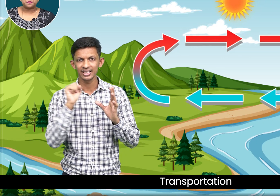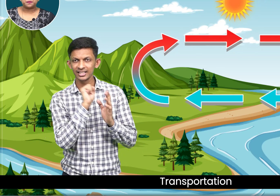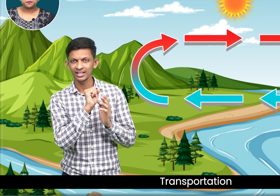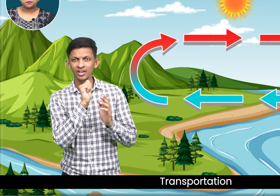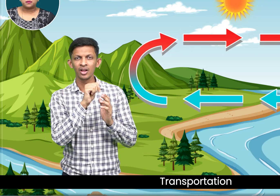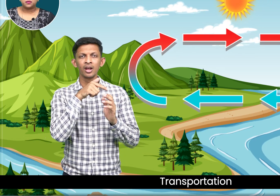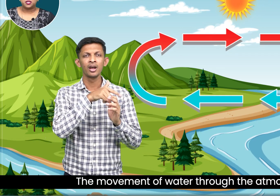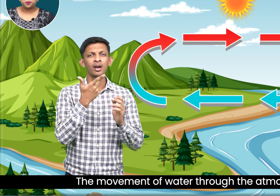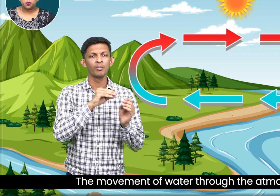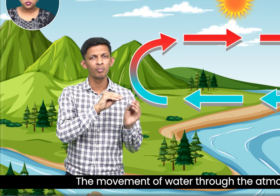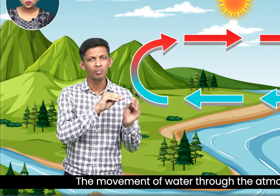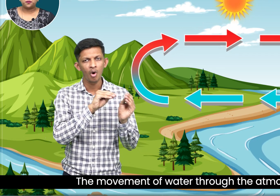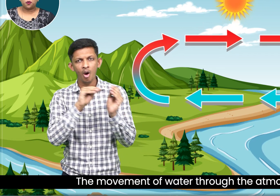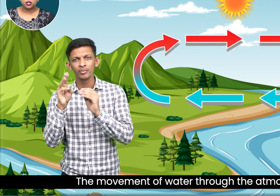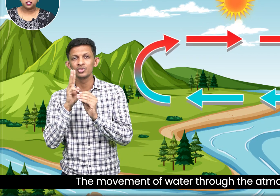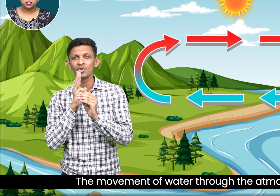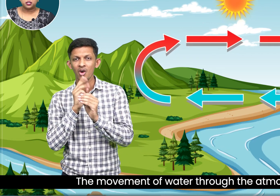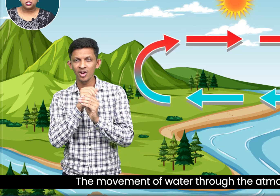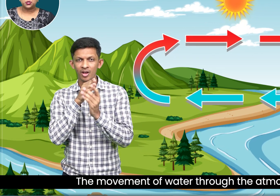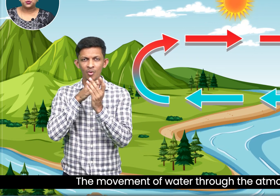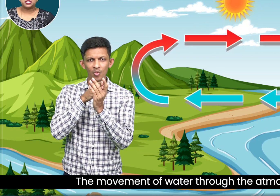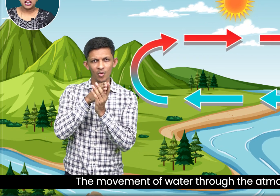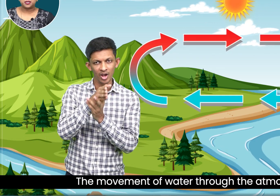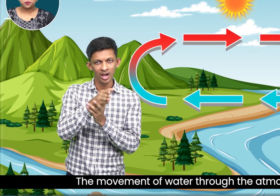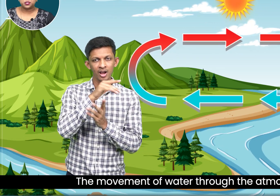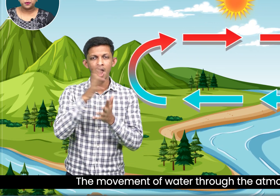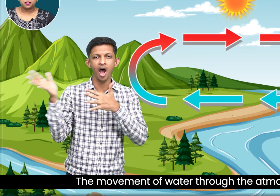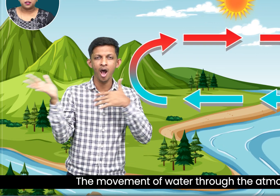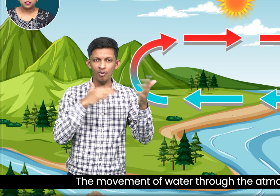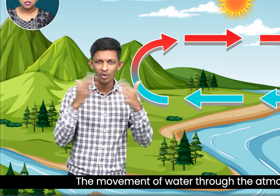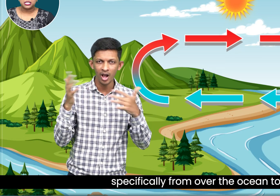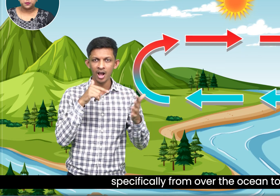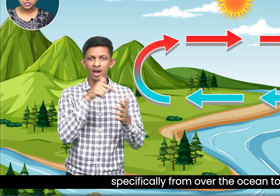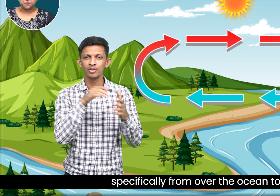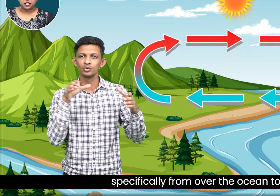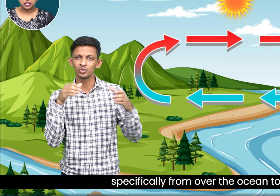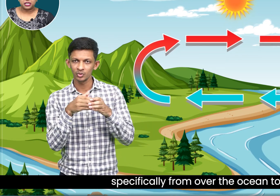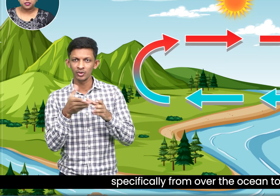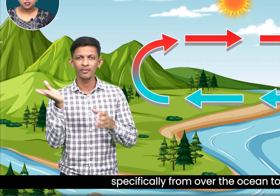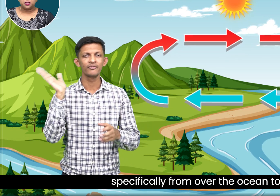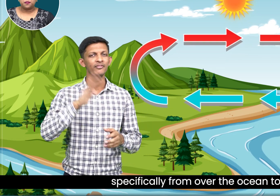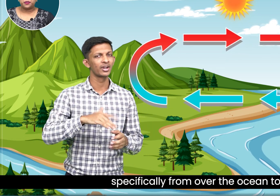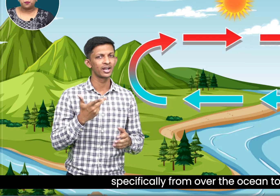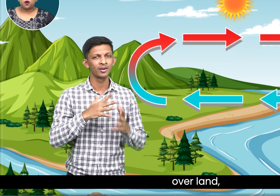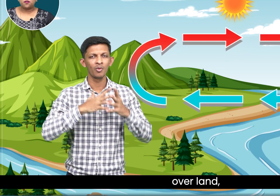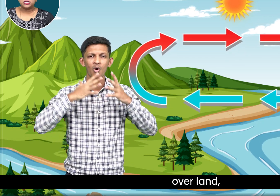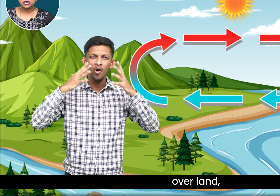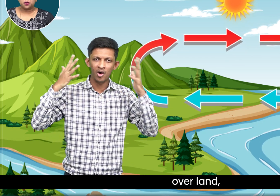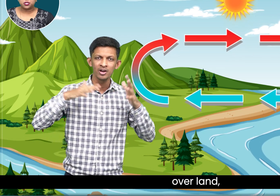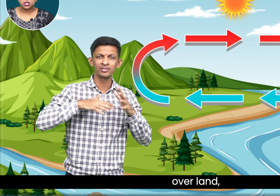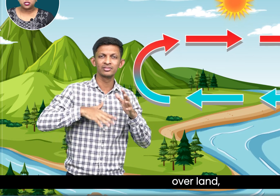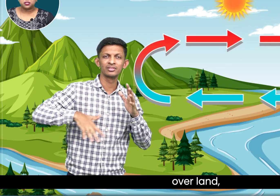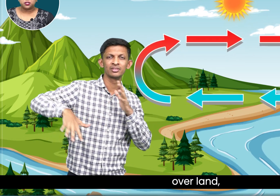Transportation. The movement of water through the atmosphere, specifically from over